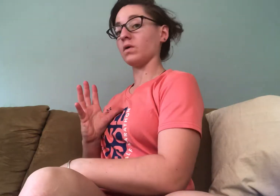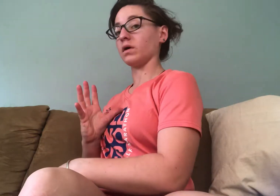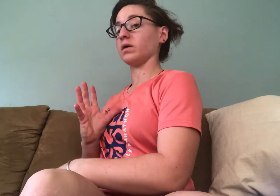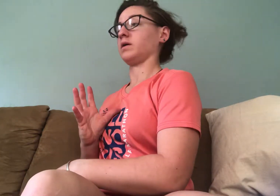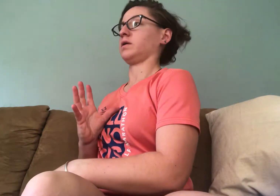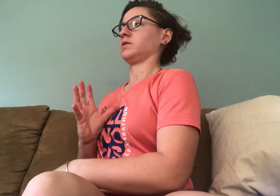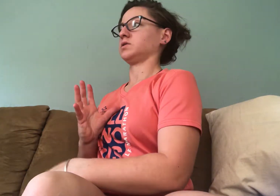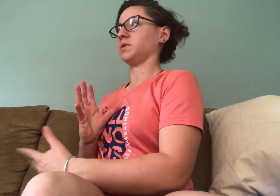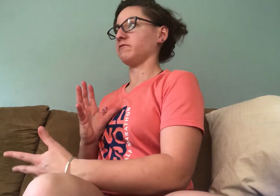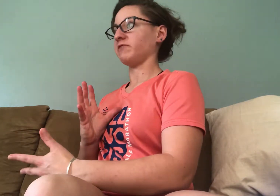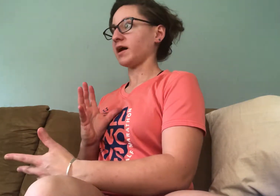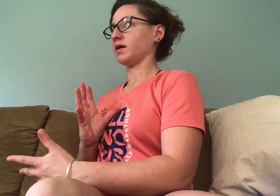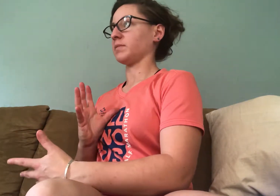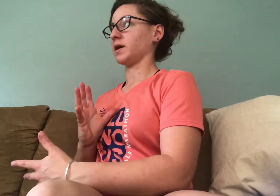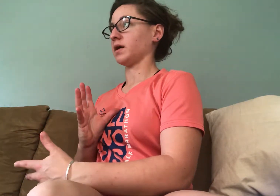Or, to be emphatic about it,